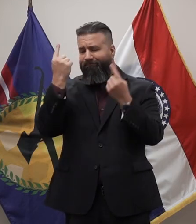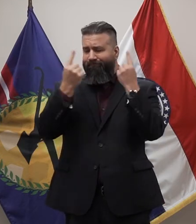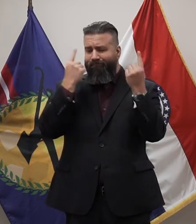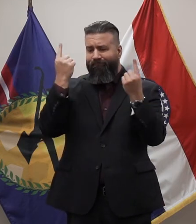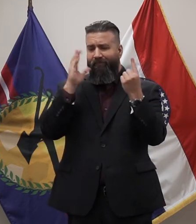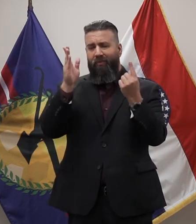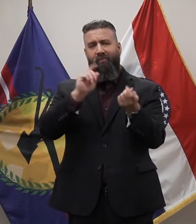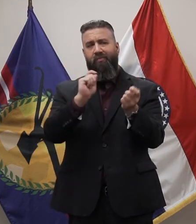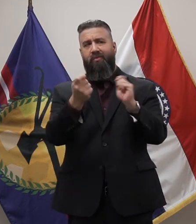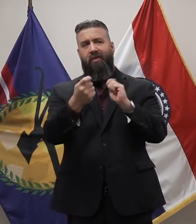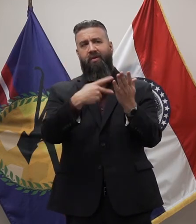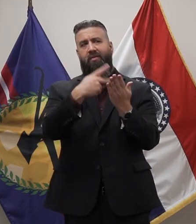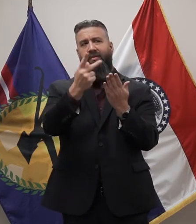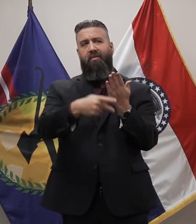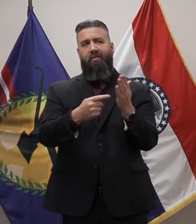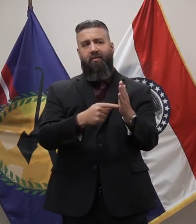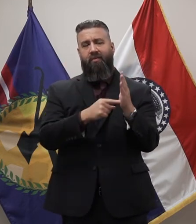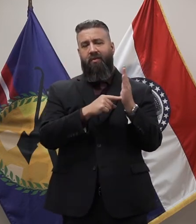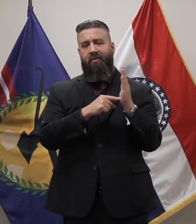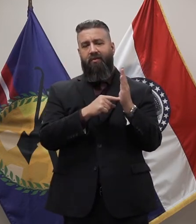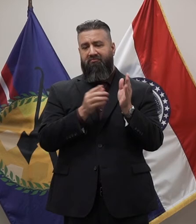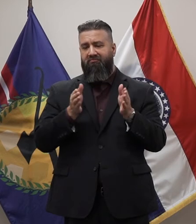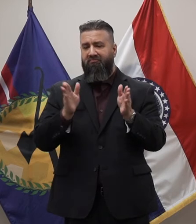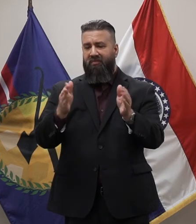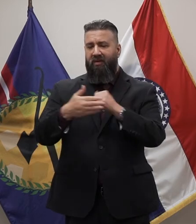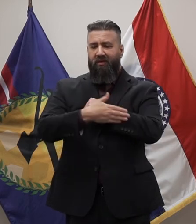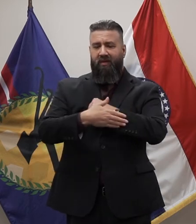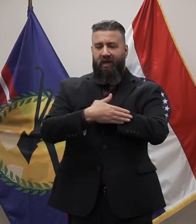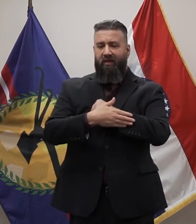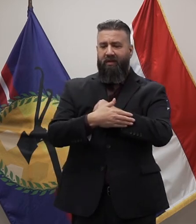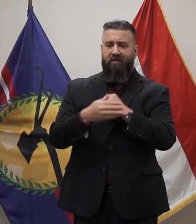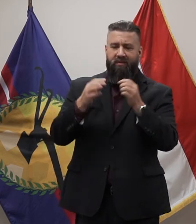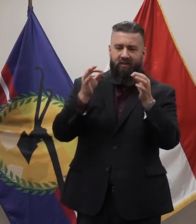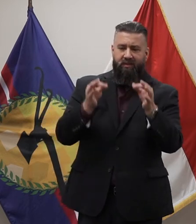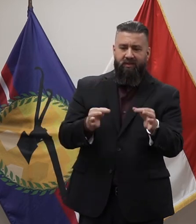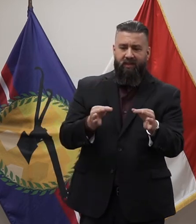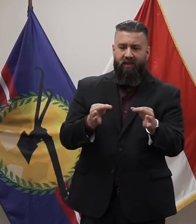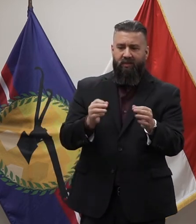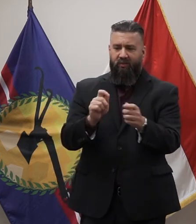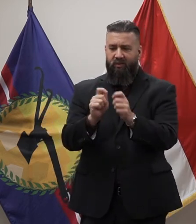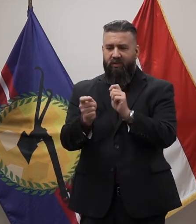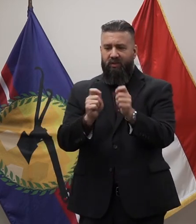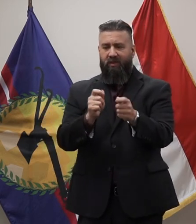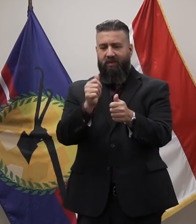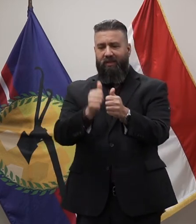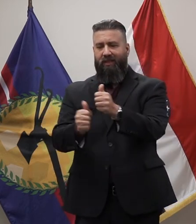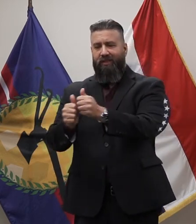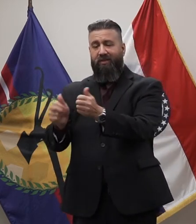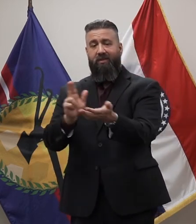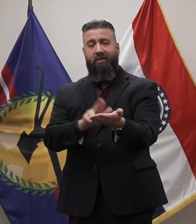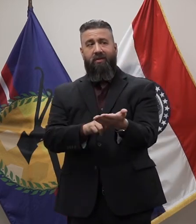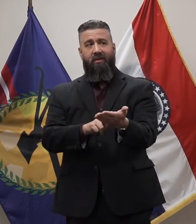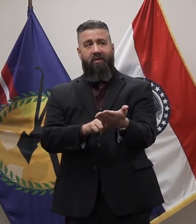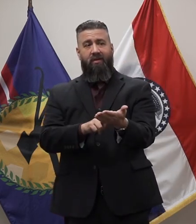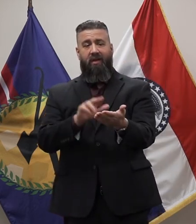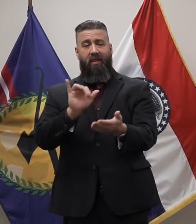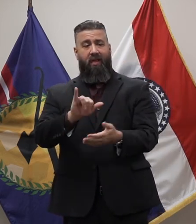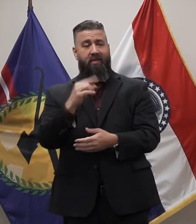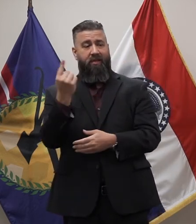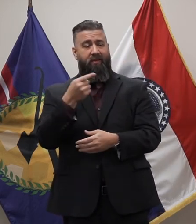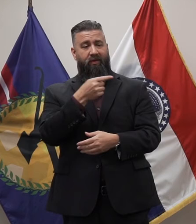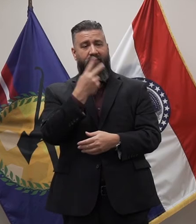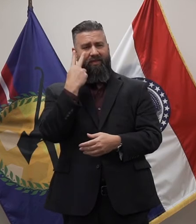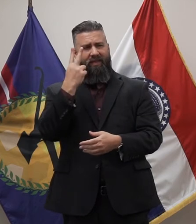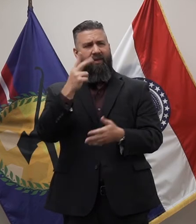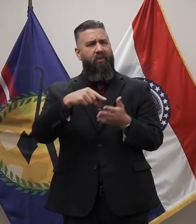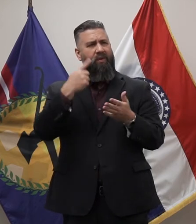change the program requirements to allow the county discretion to adjust them by contract. Is that something that you've seen, and what